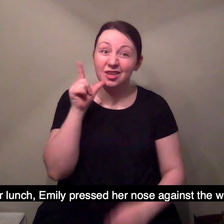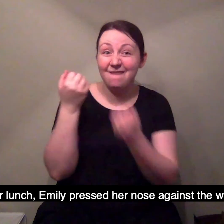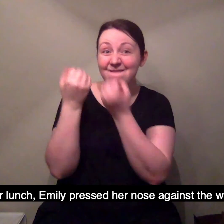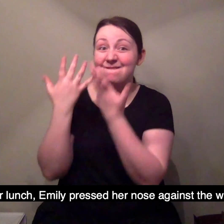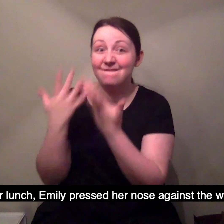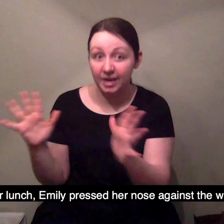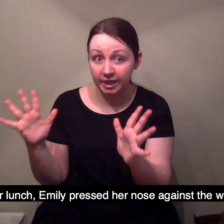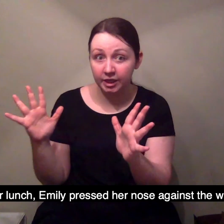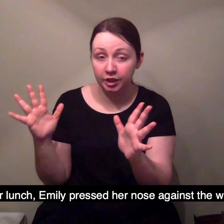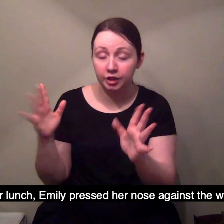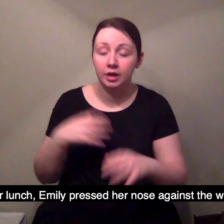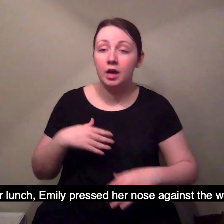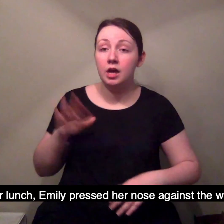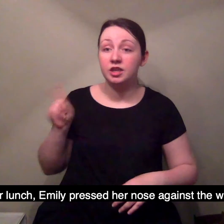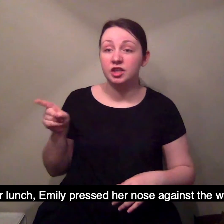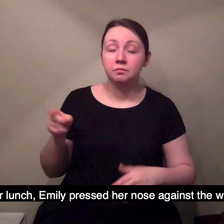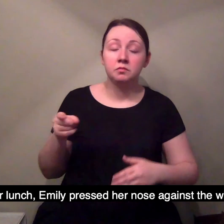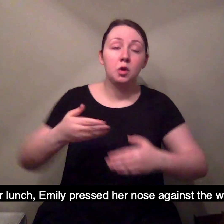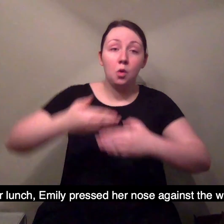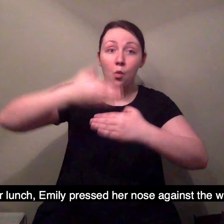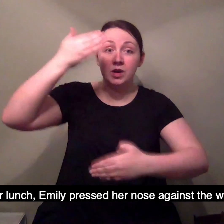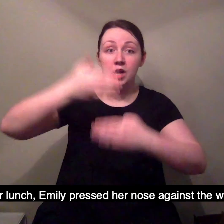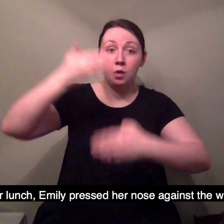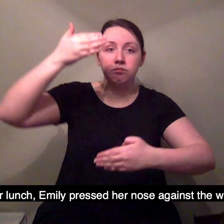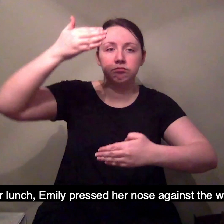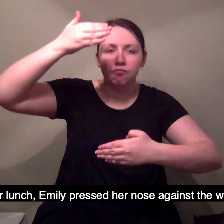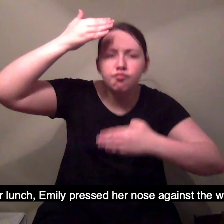After lunch, Emily pressed her nose against the window.